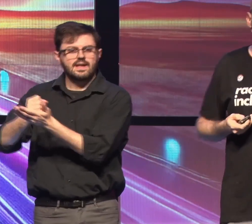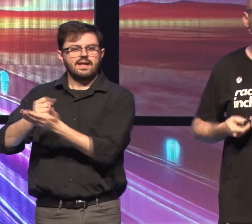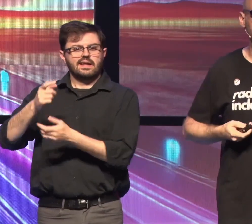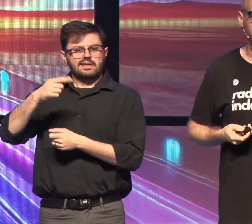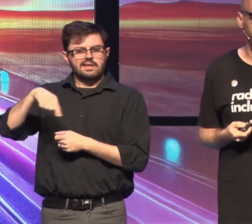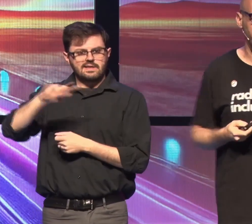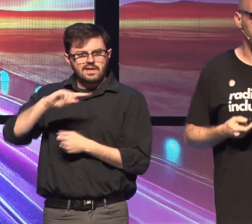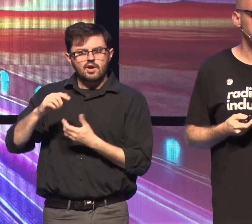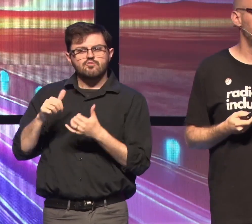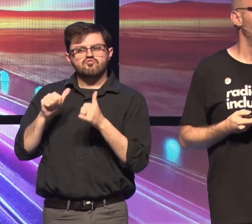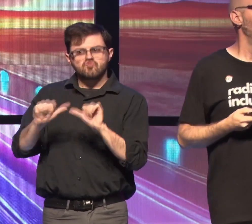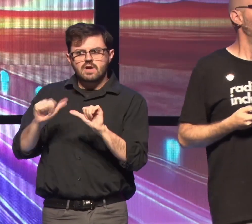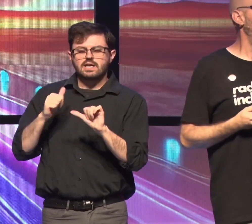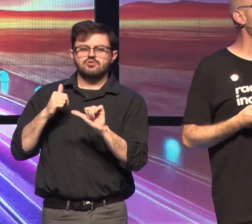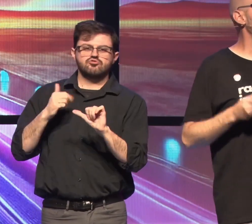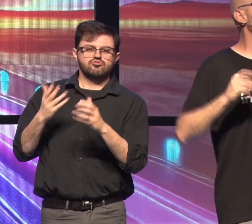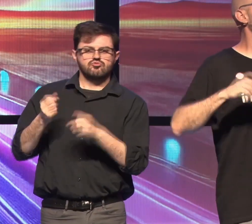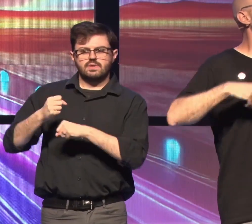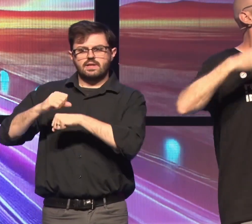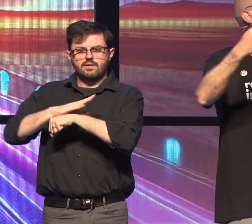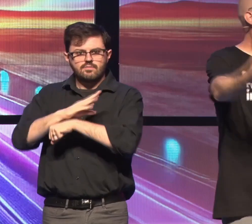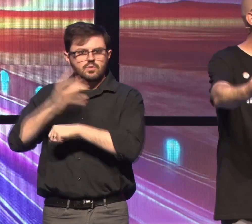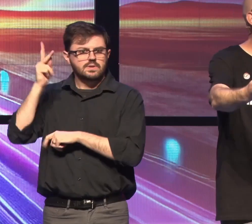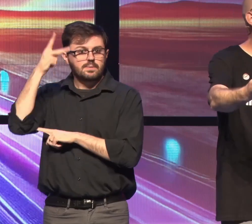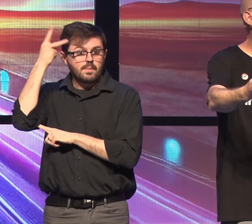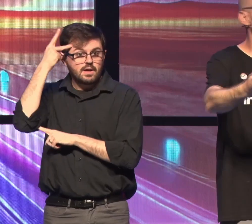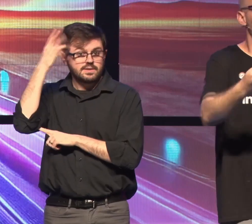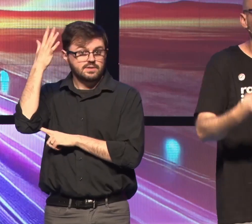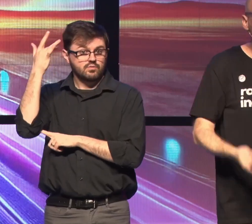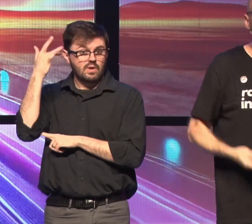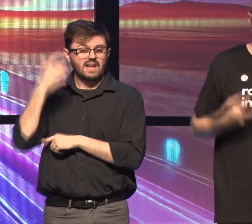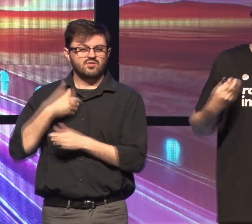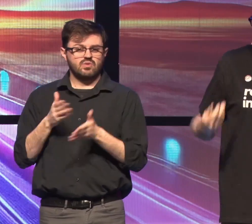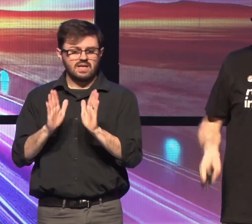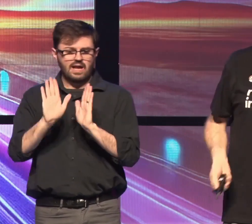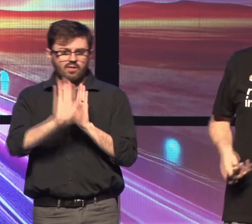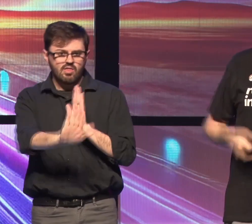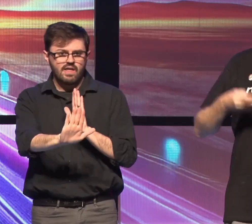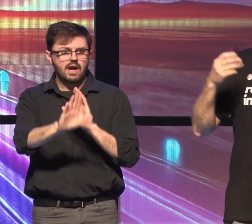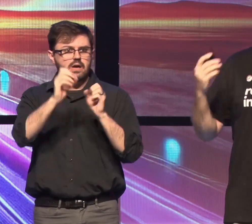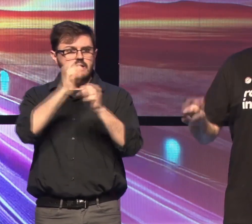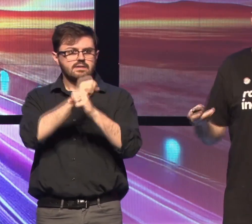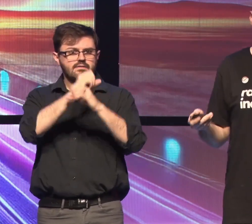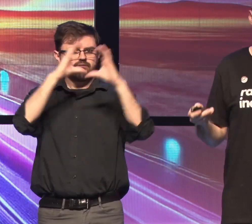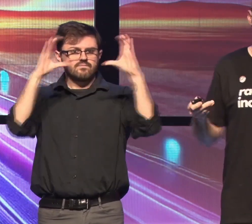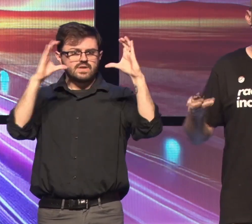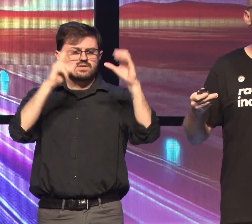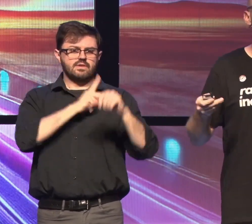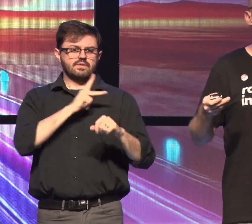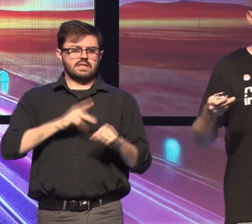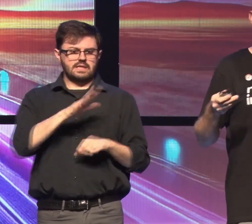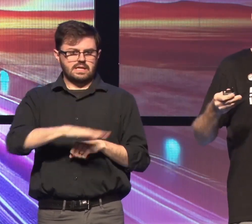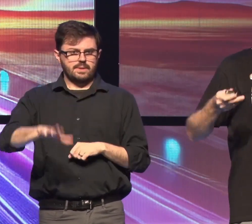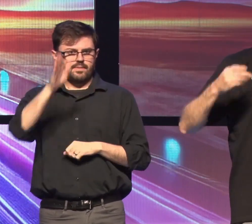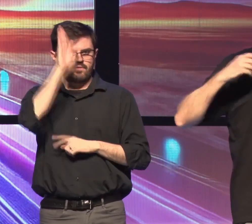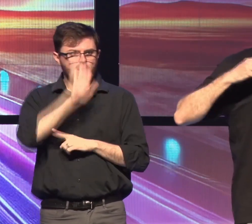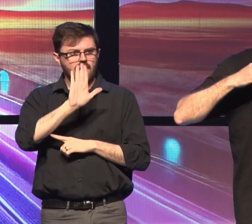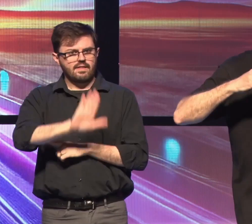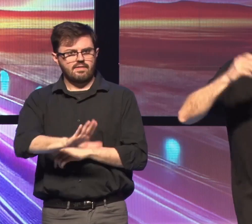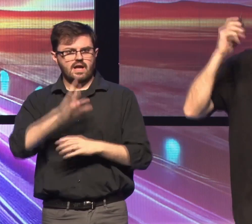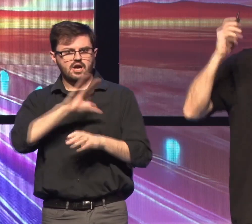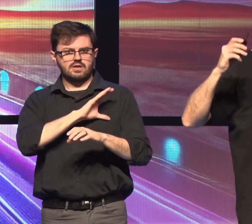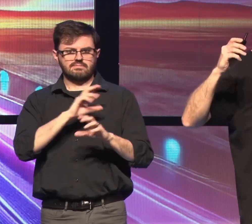seek political influence, right? So that their interpretation of the kingdom of God, of Christian values, right,